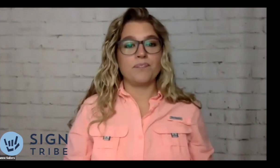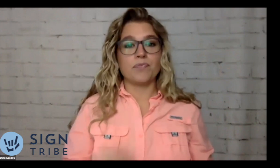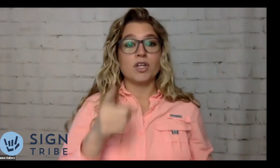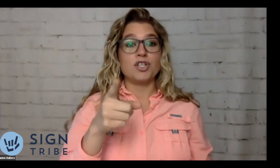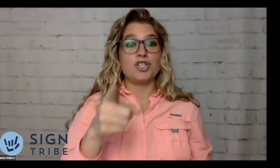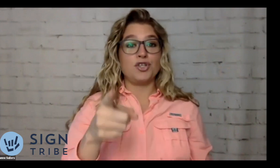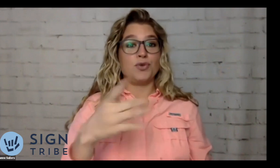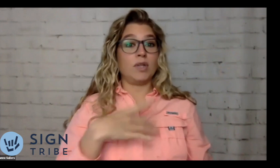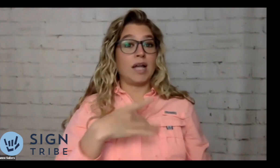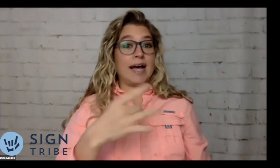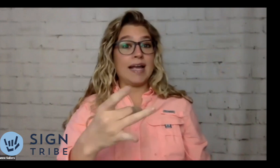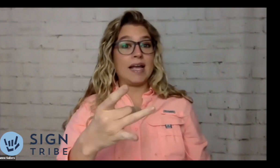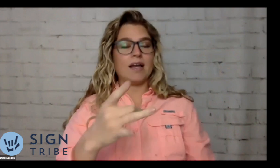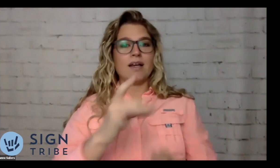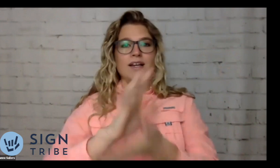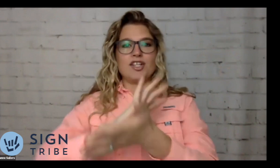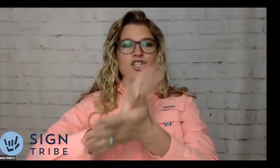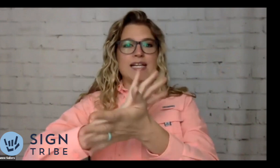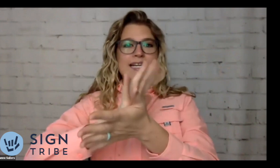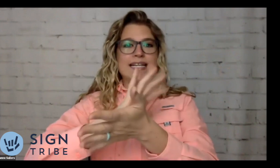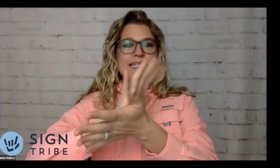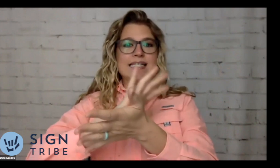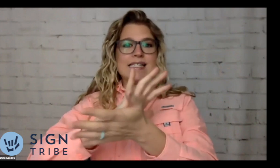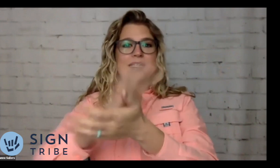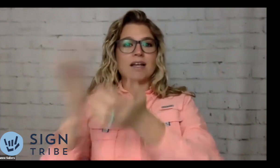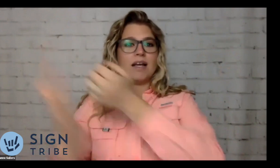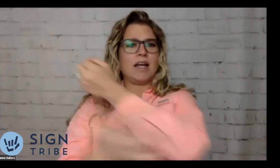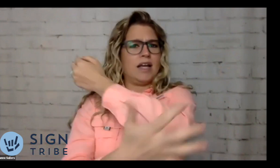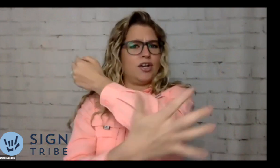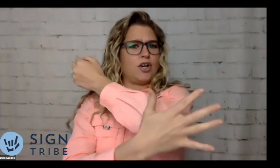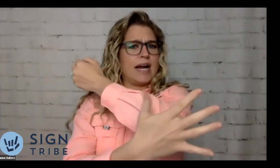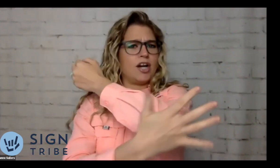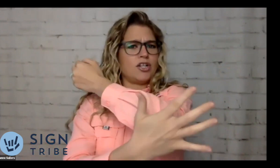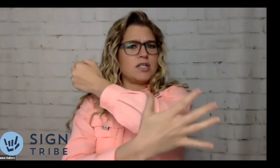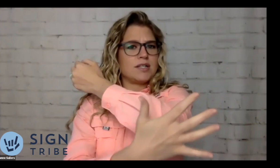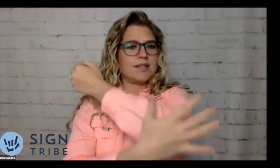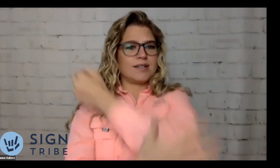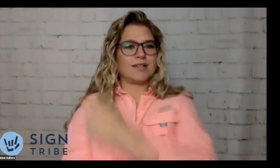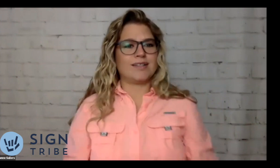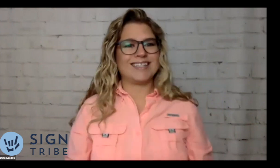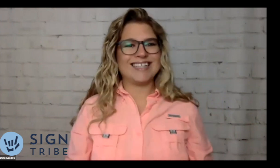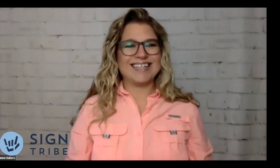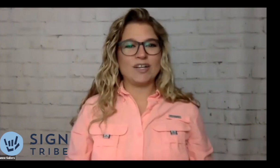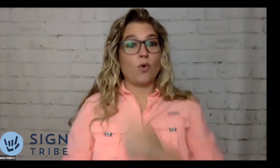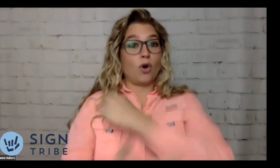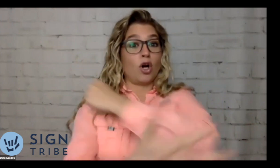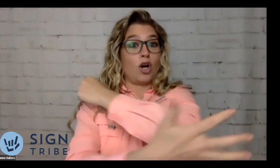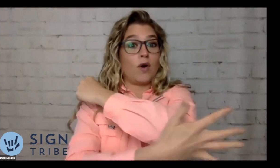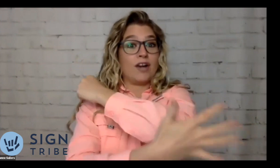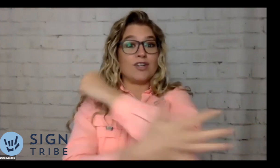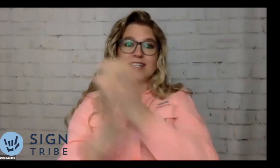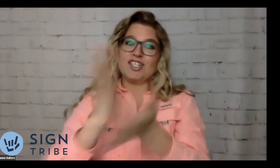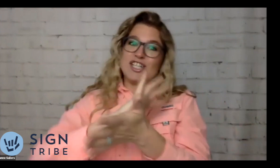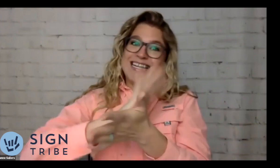Do you like cheese and crackers? Or crackers and cheese?